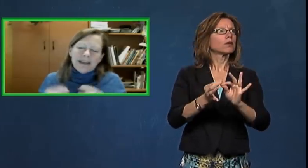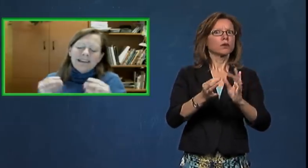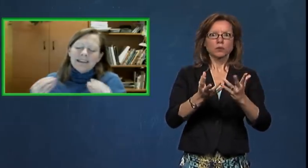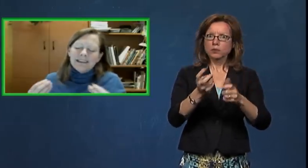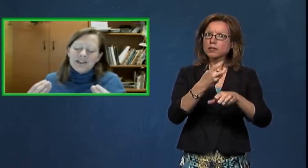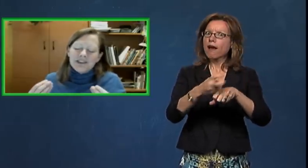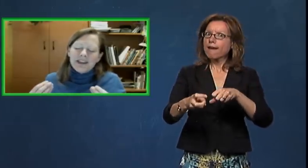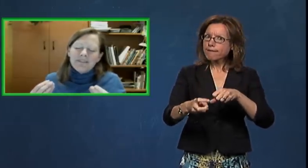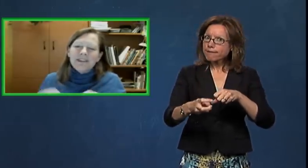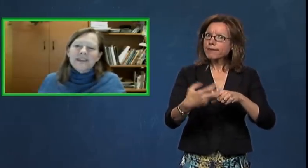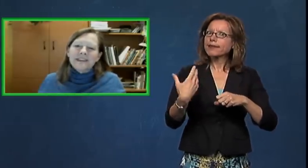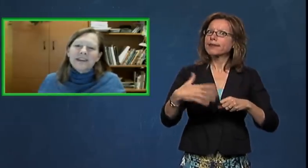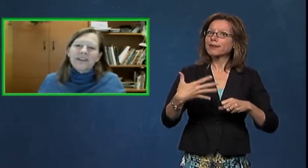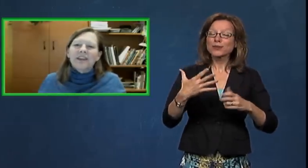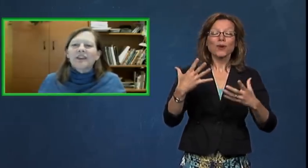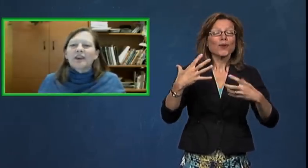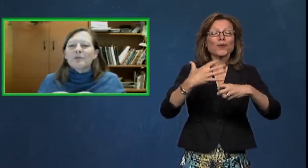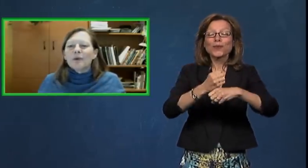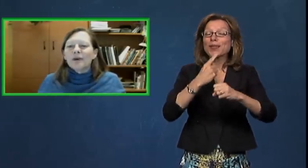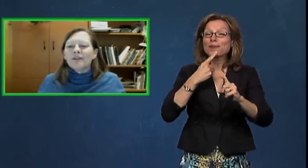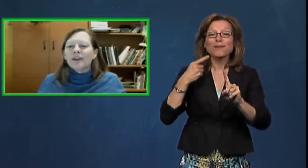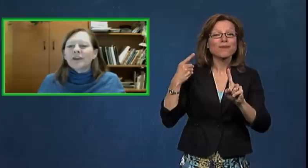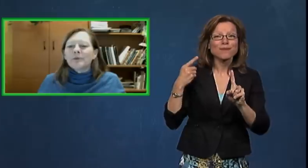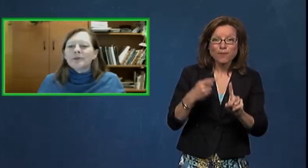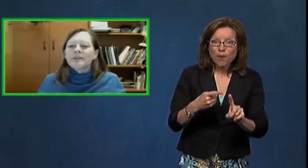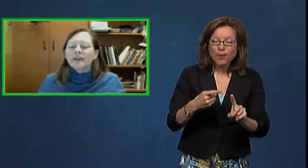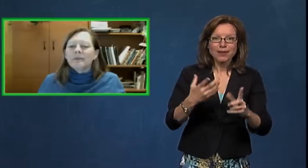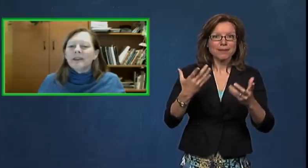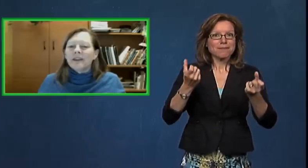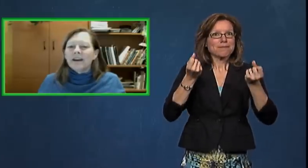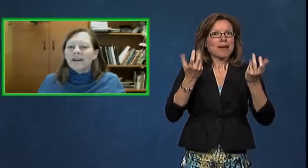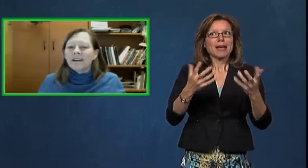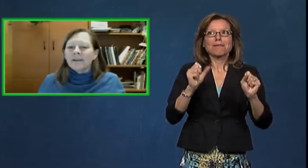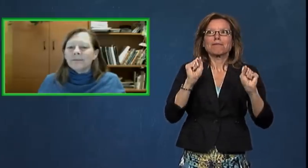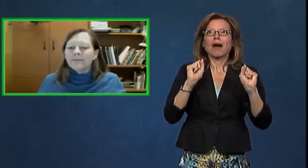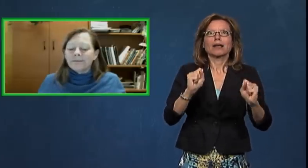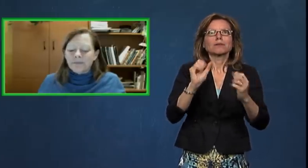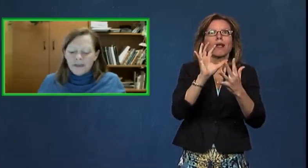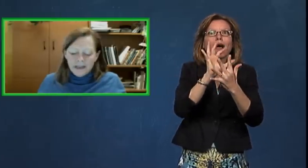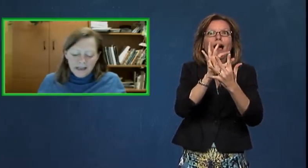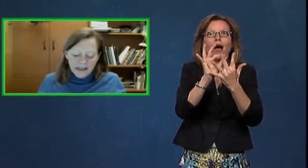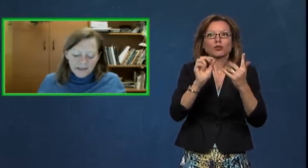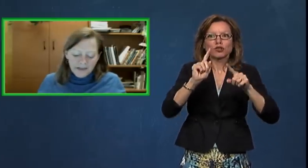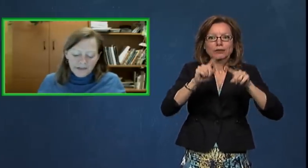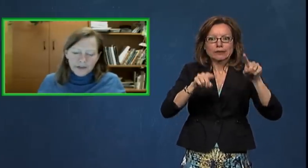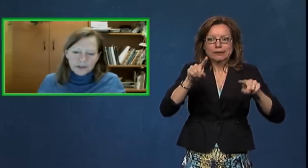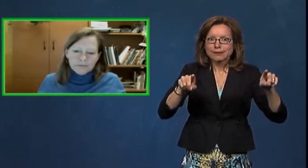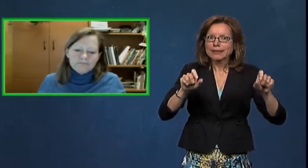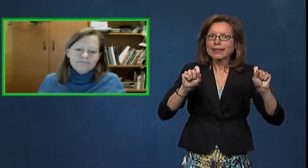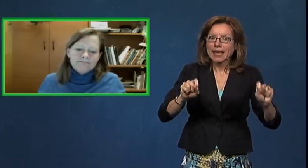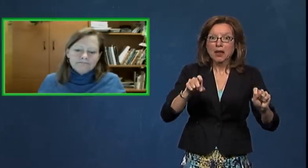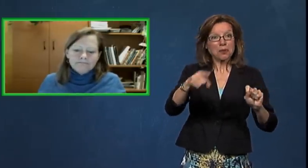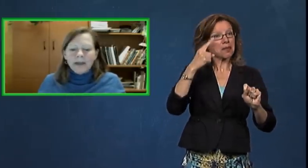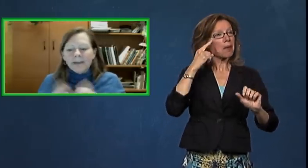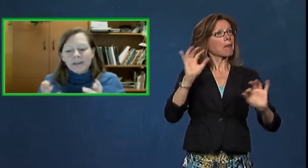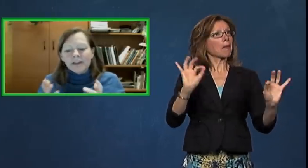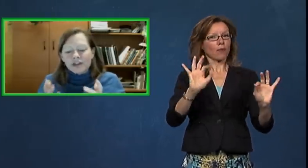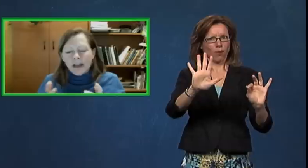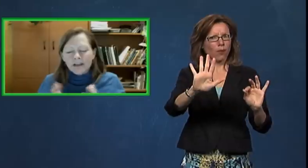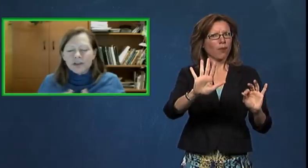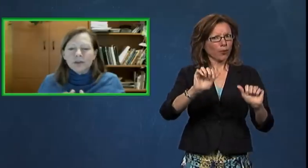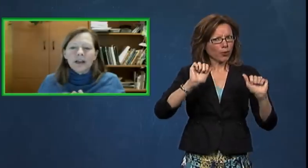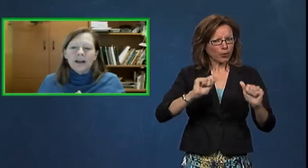So again, it's just to emphasize, I think that there are more variables than meet the eye. And the other I